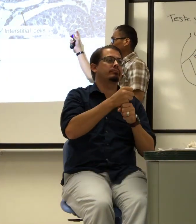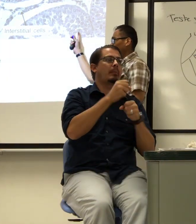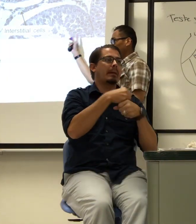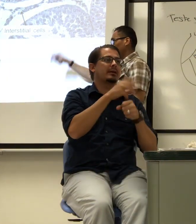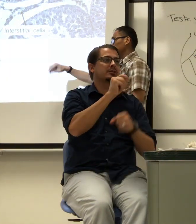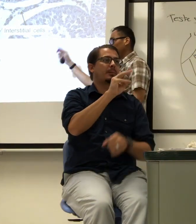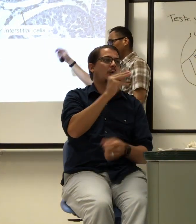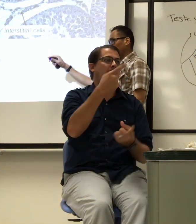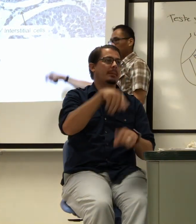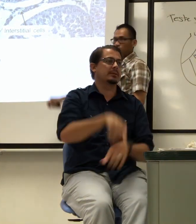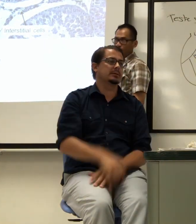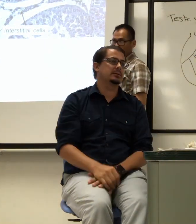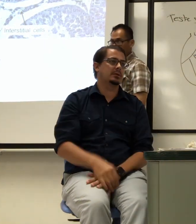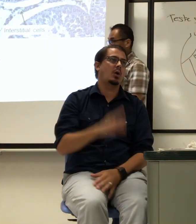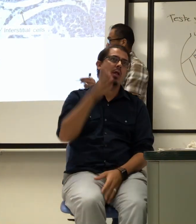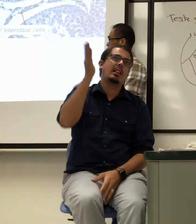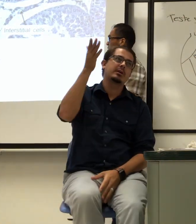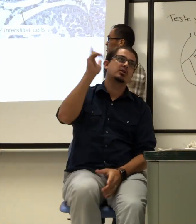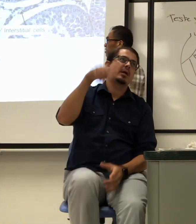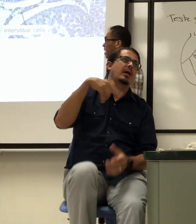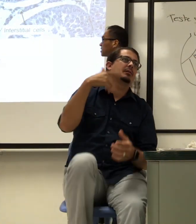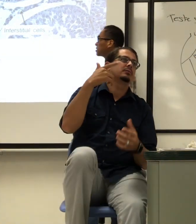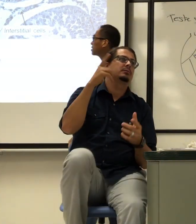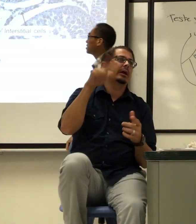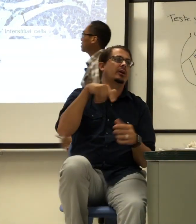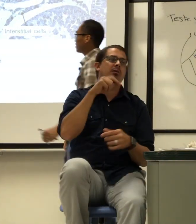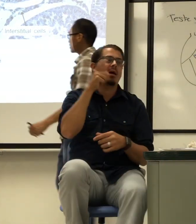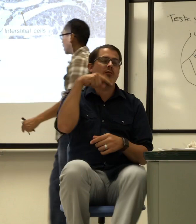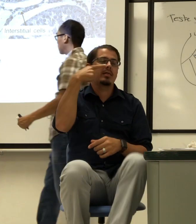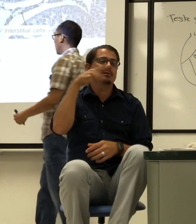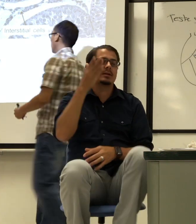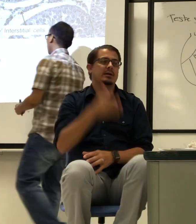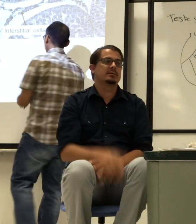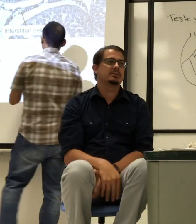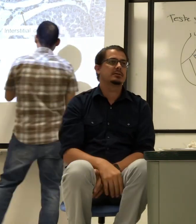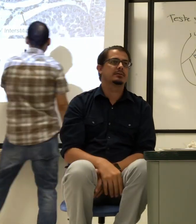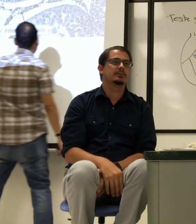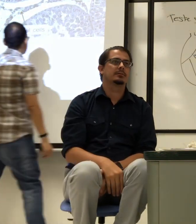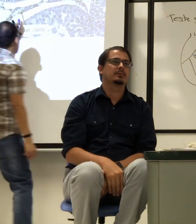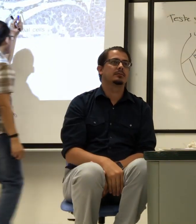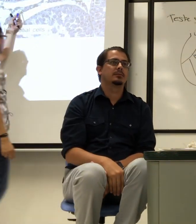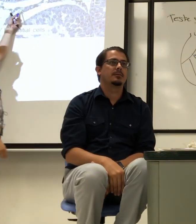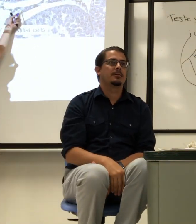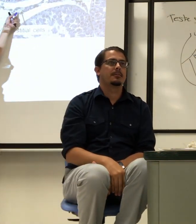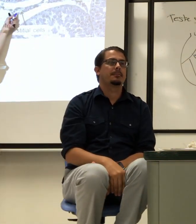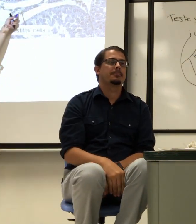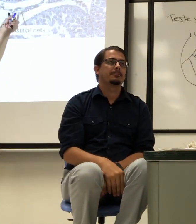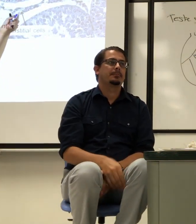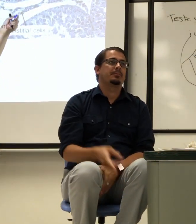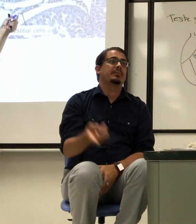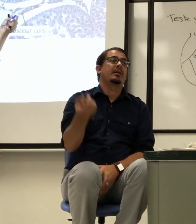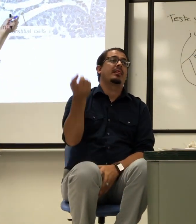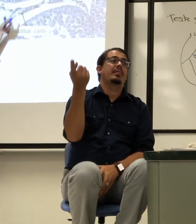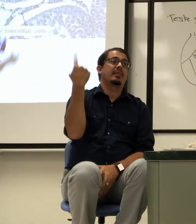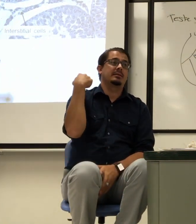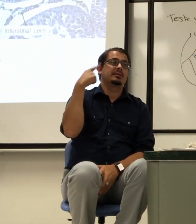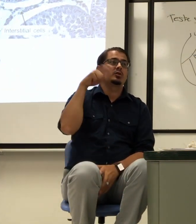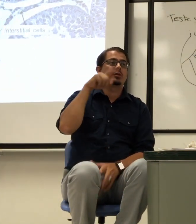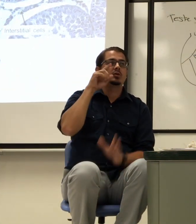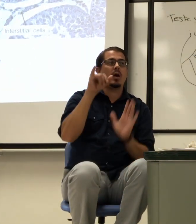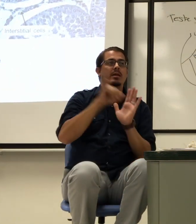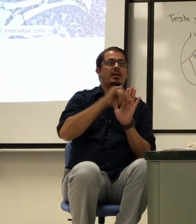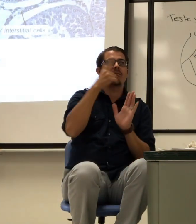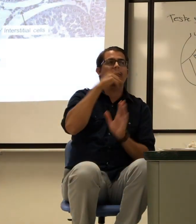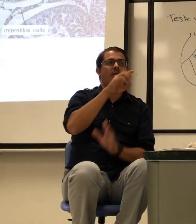sperm. Got a lecture on that later on, not for this test. That's upcoming next Wednesday. But this right here is what you need to identify